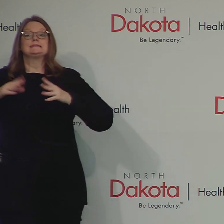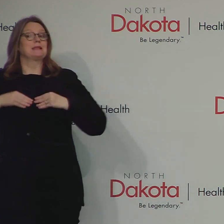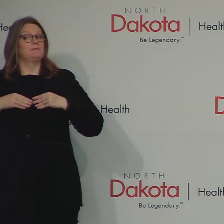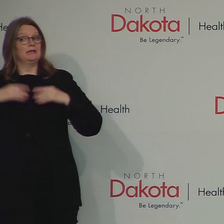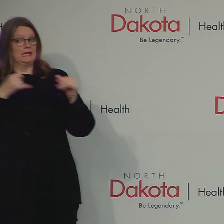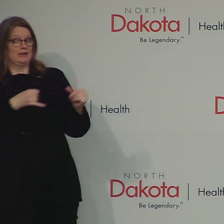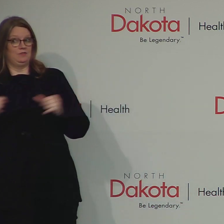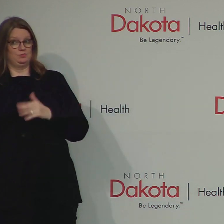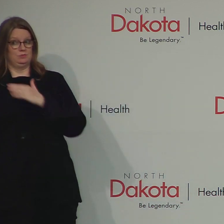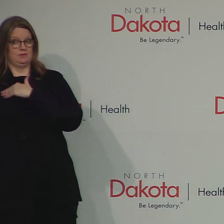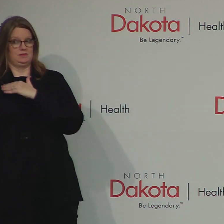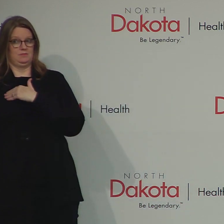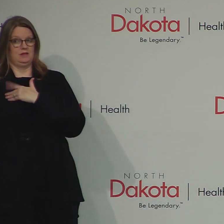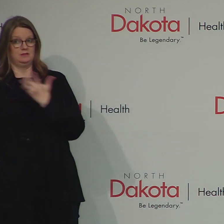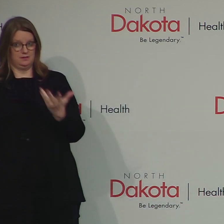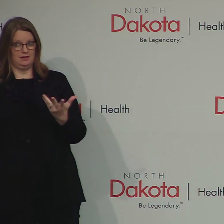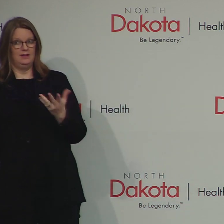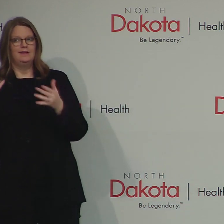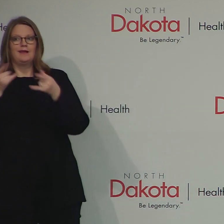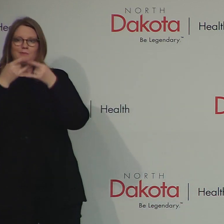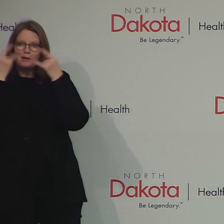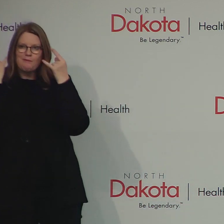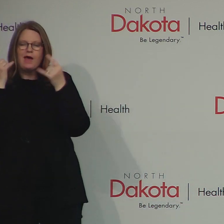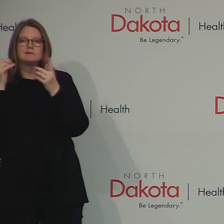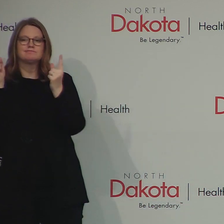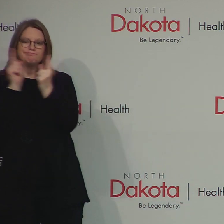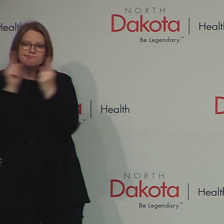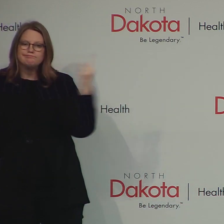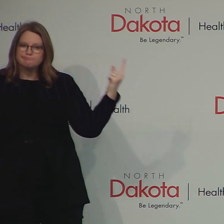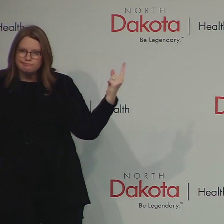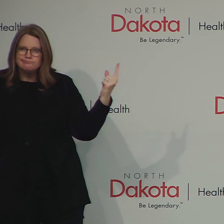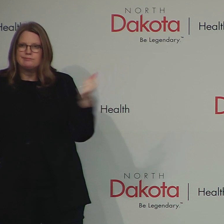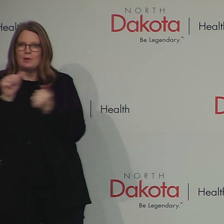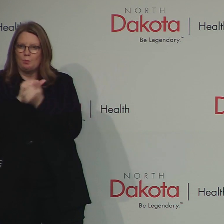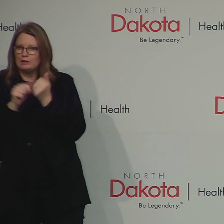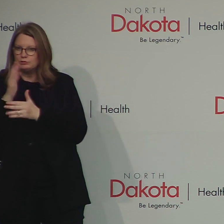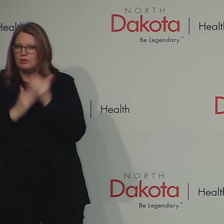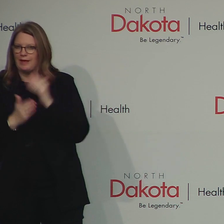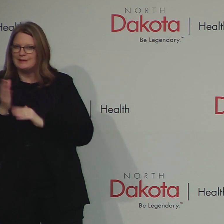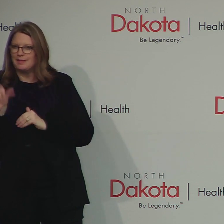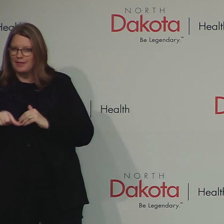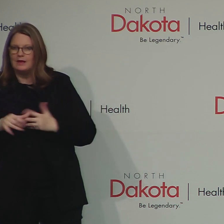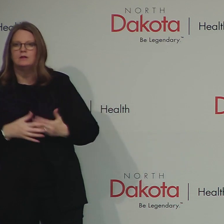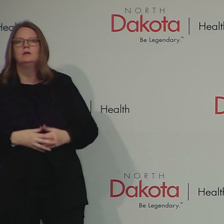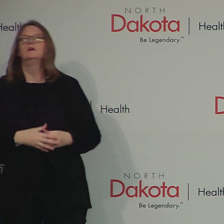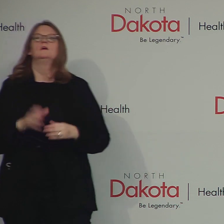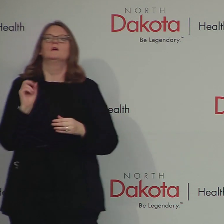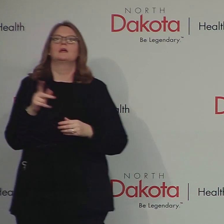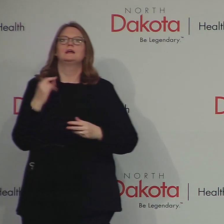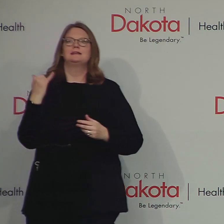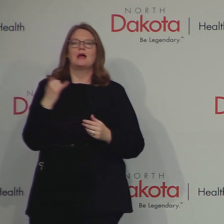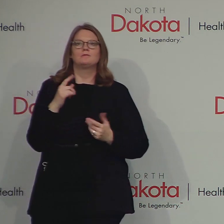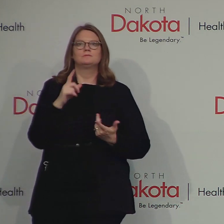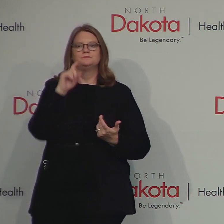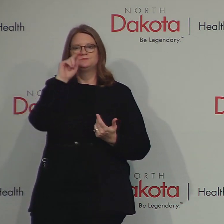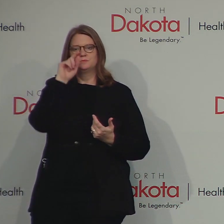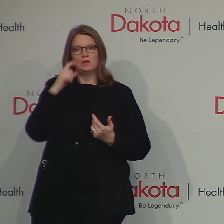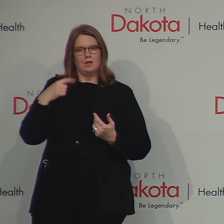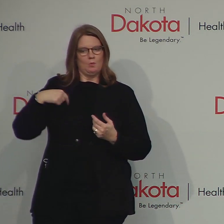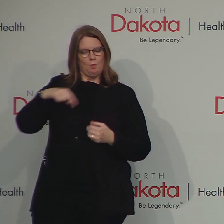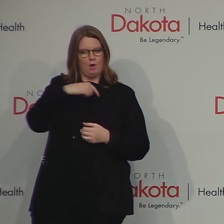individual responsibility. So next, I want to briefly walk through what we're watching. And as I mentioned